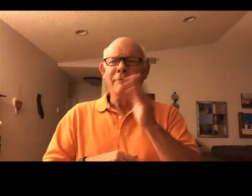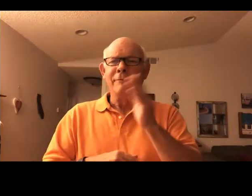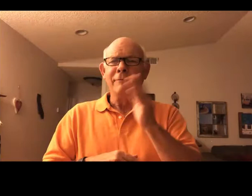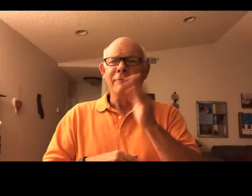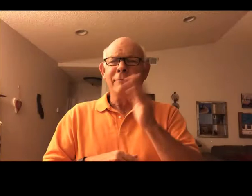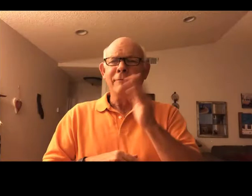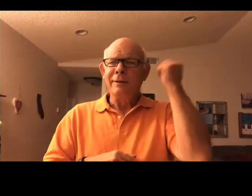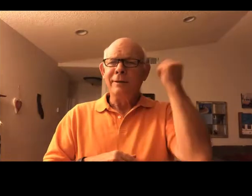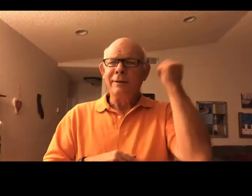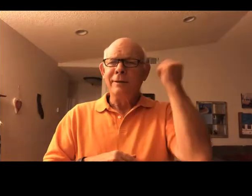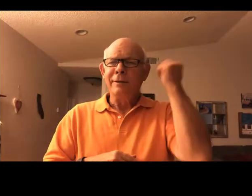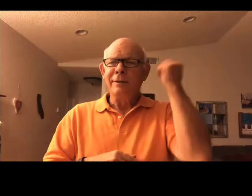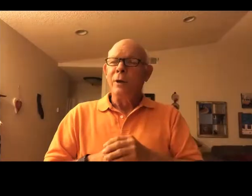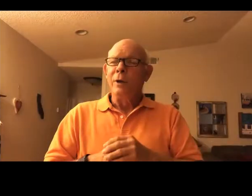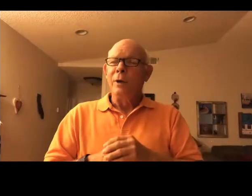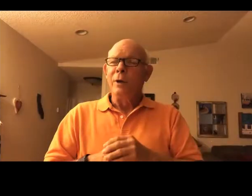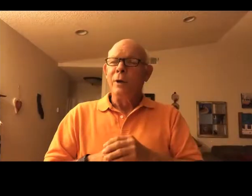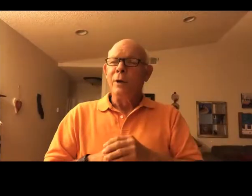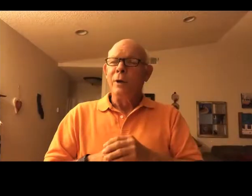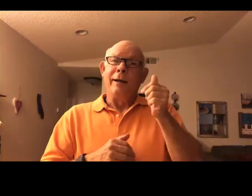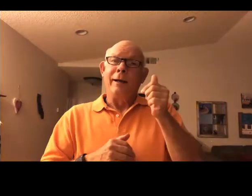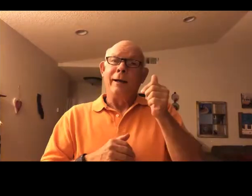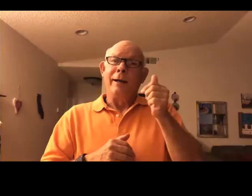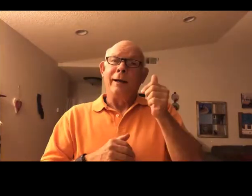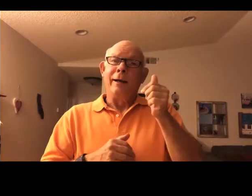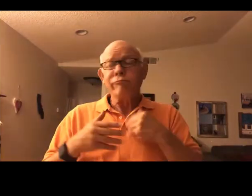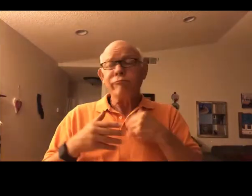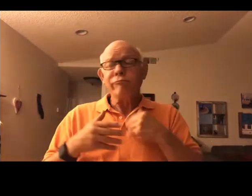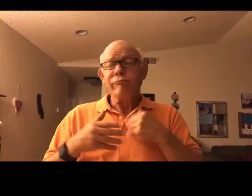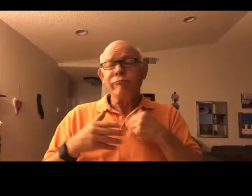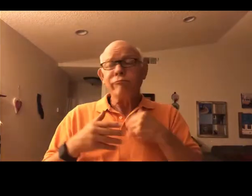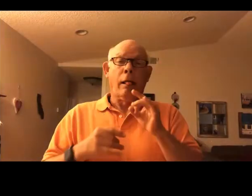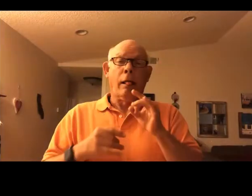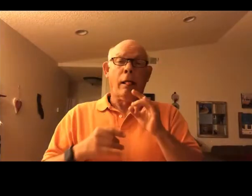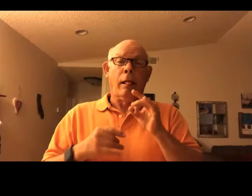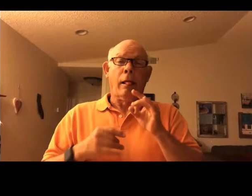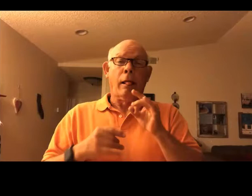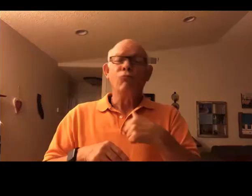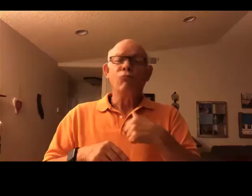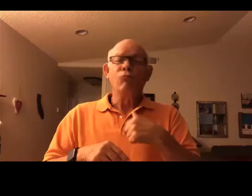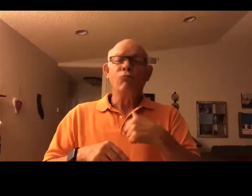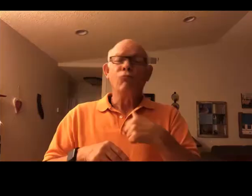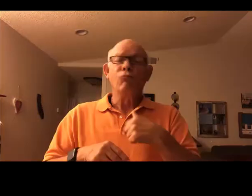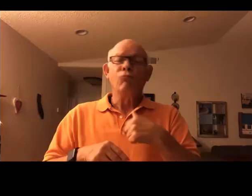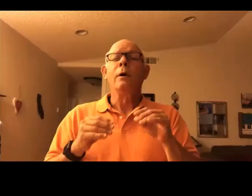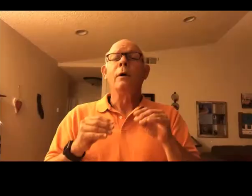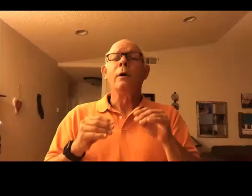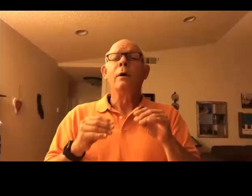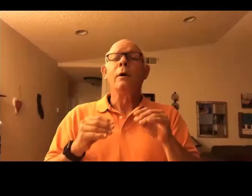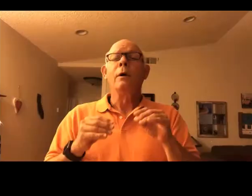my junior varsity coach, and I will never forget this one game. I'm not a great